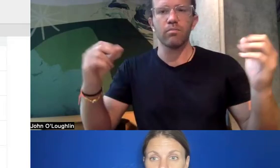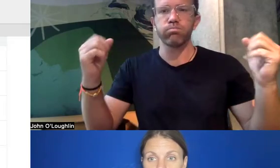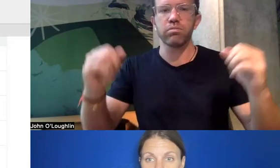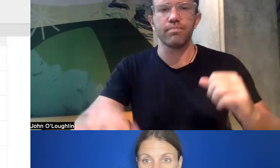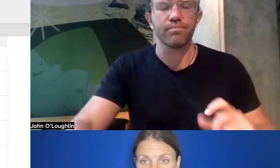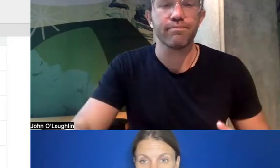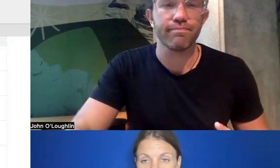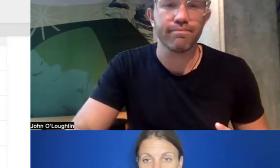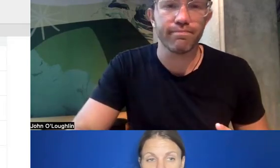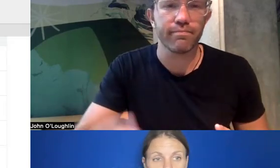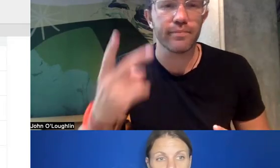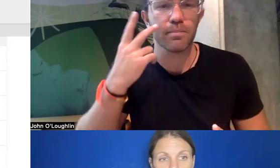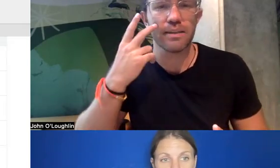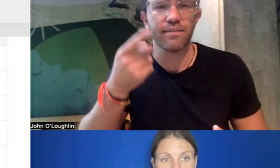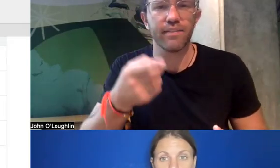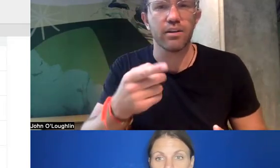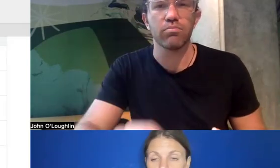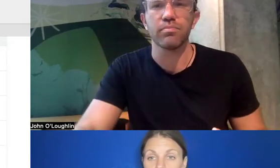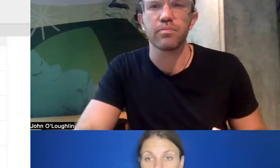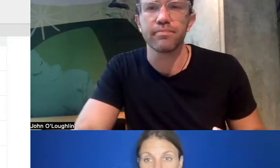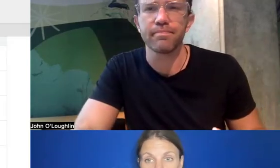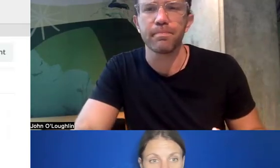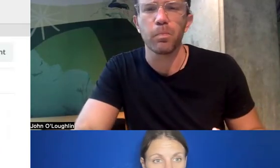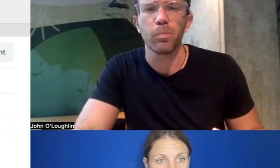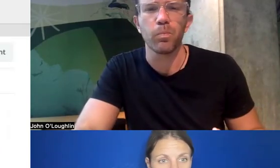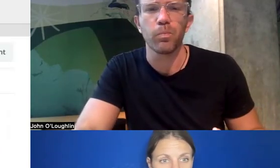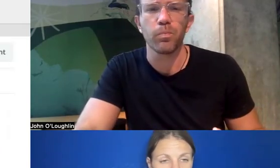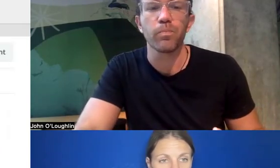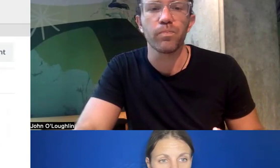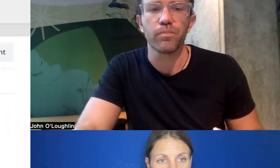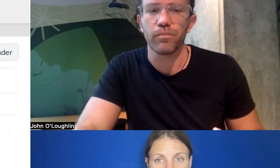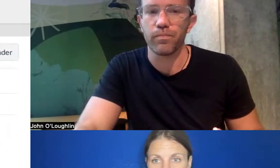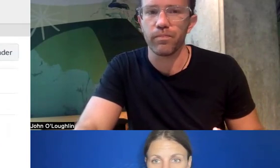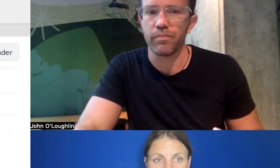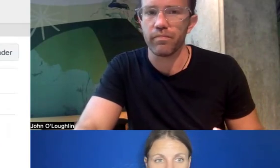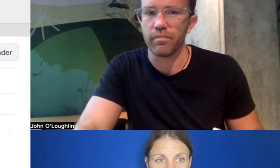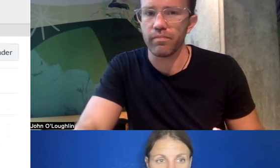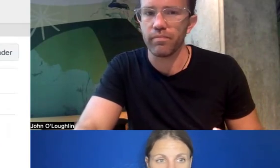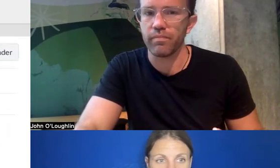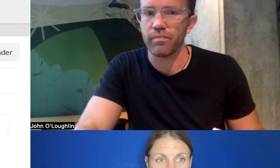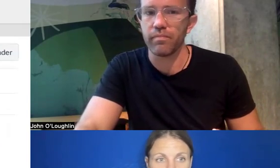And the expressive would be you would read something and then you would be signing it. Let me see here.